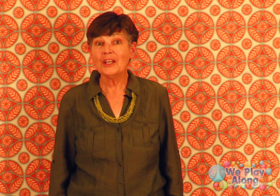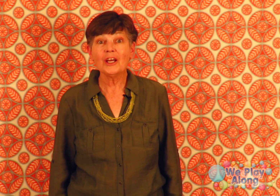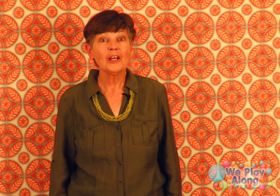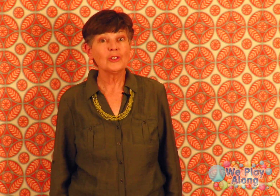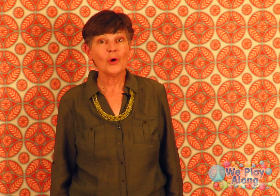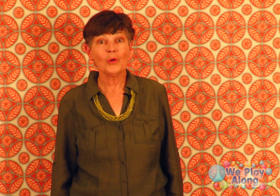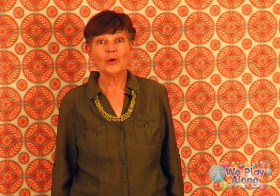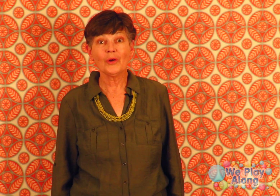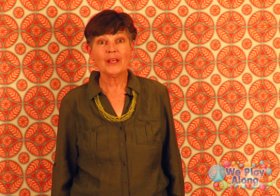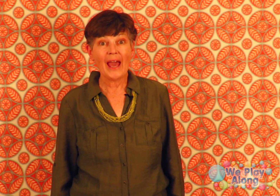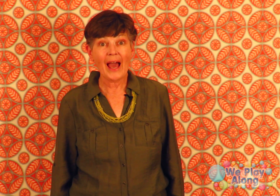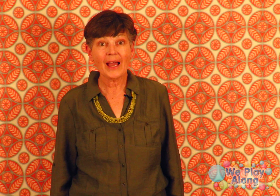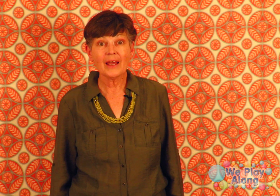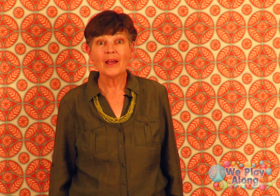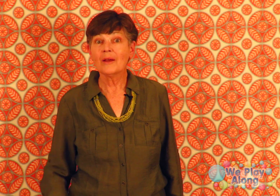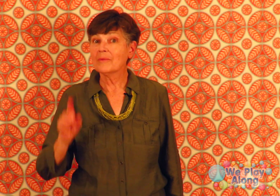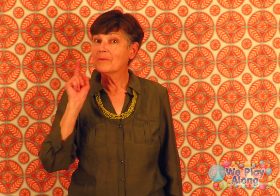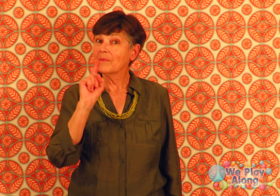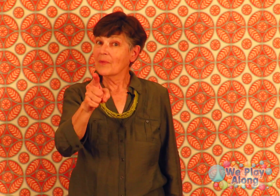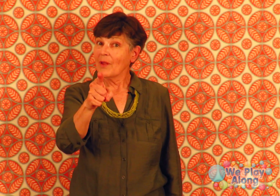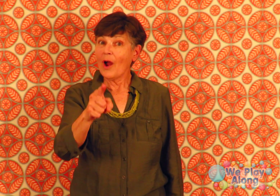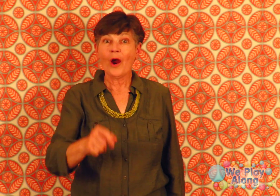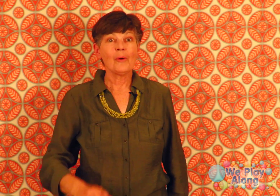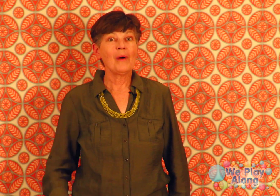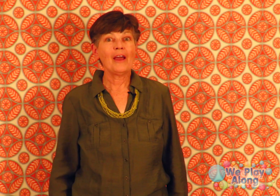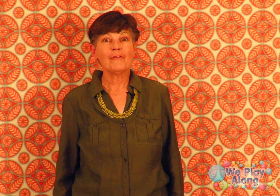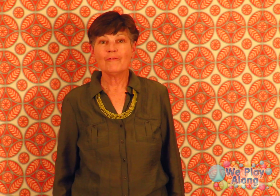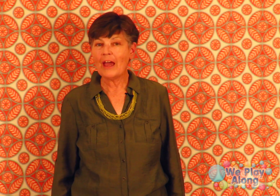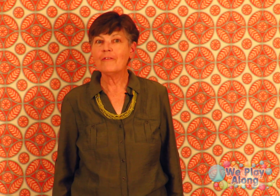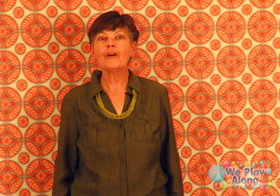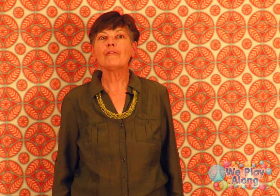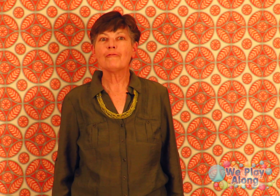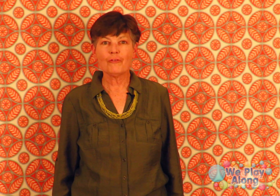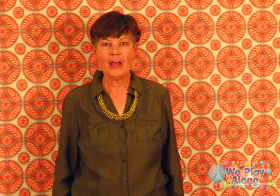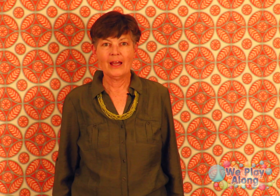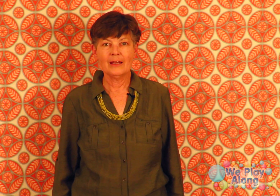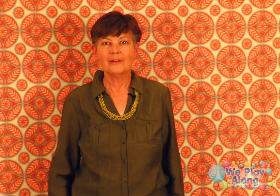Yesenia told her, yak are my favorite friend.